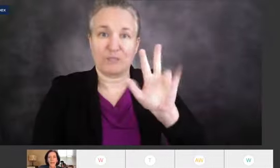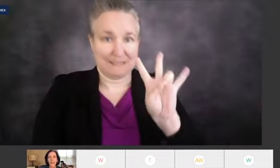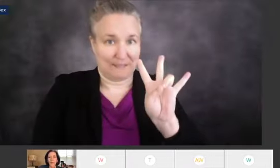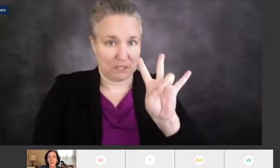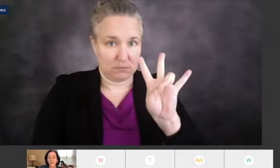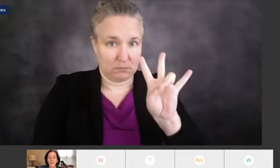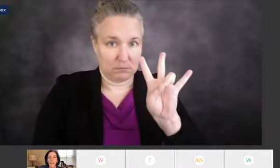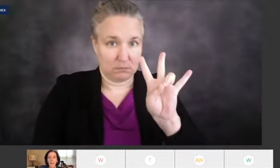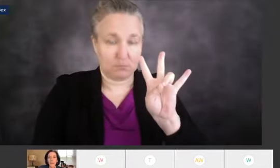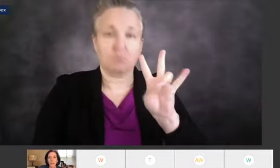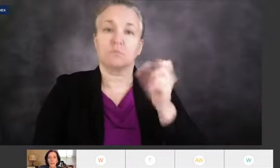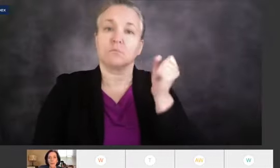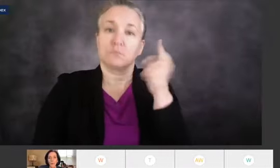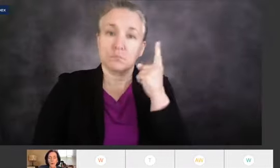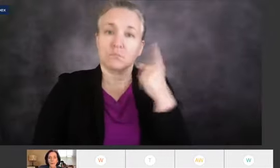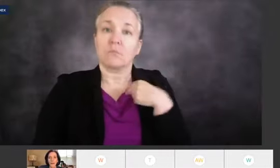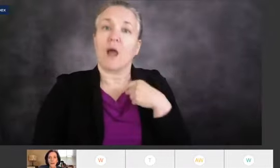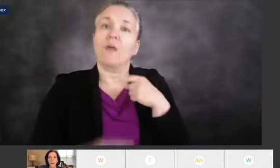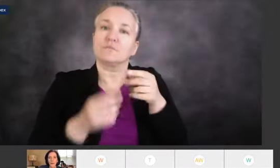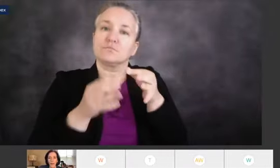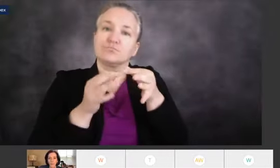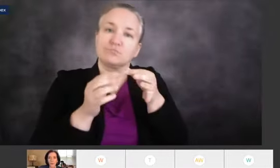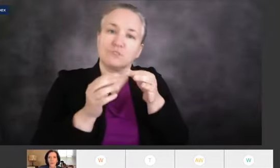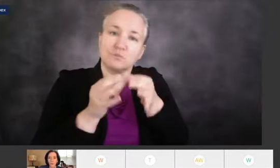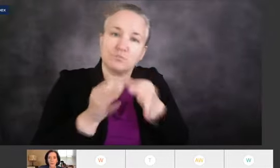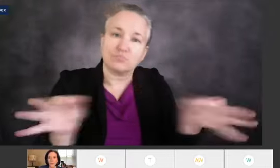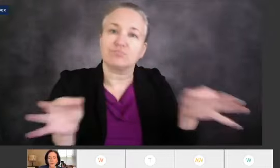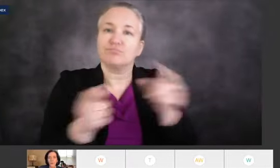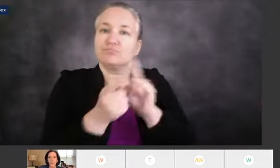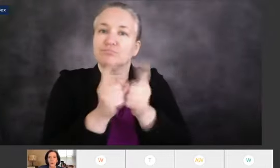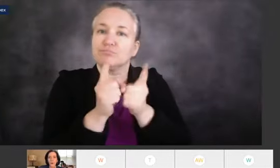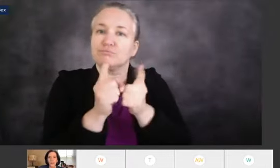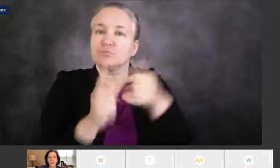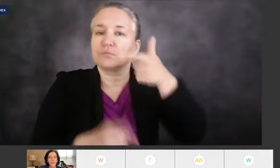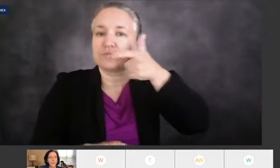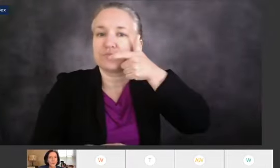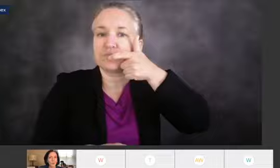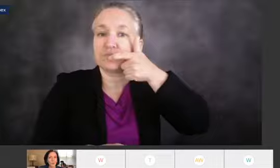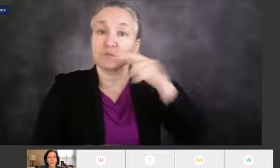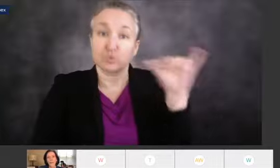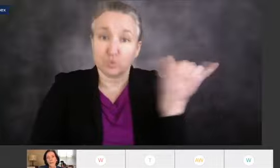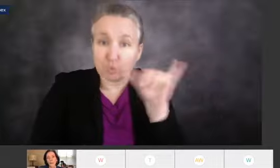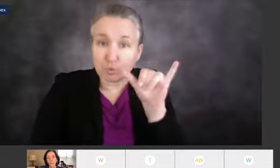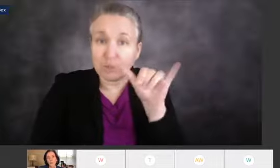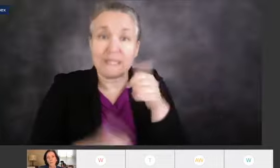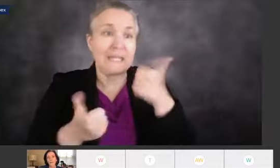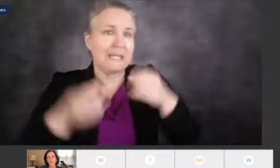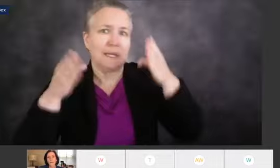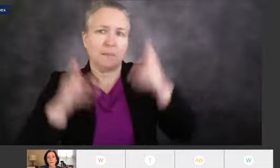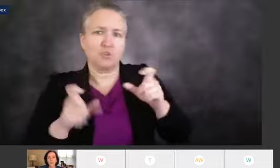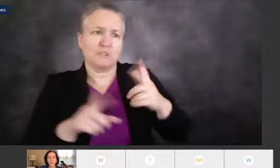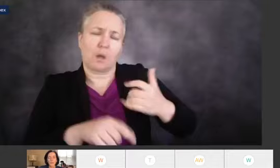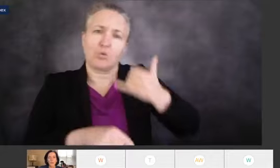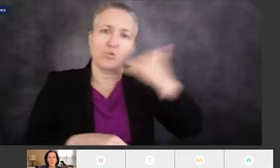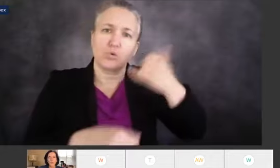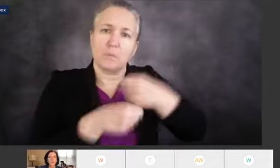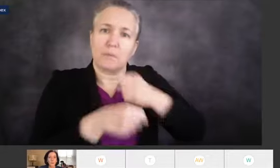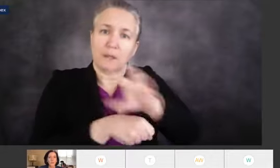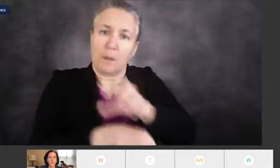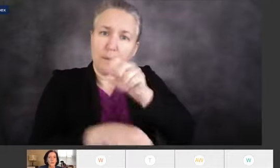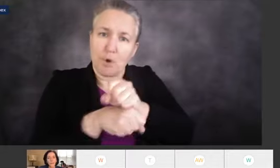610-970-2937. And we have language line support available at that phone number. So any individual can make an appointment in the